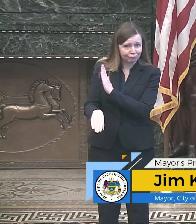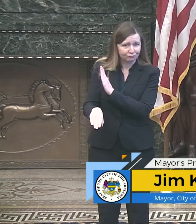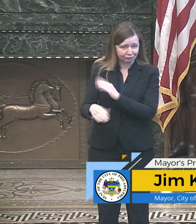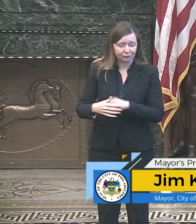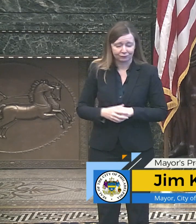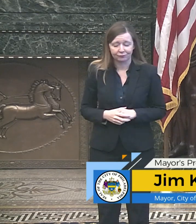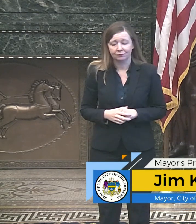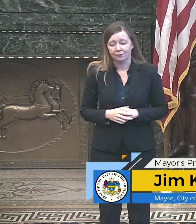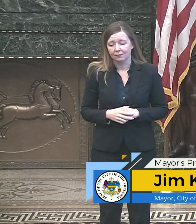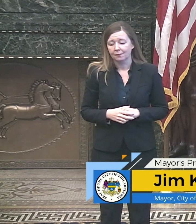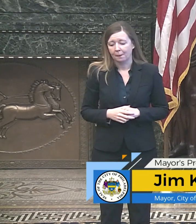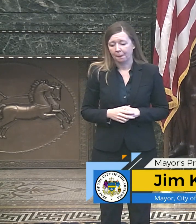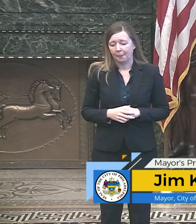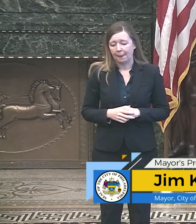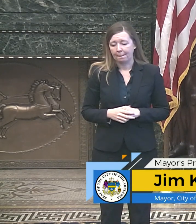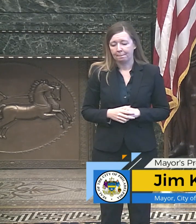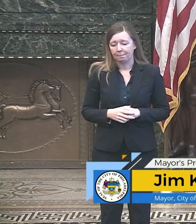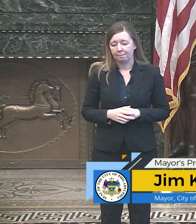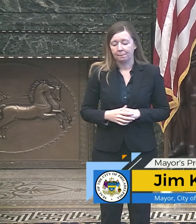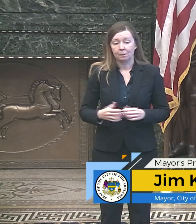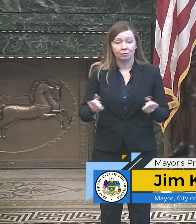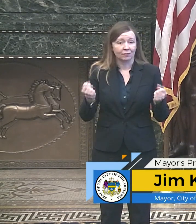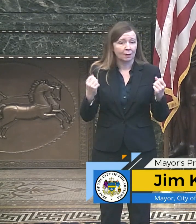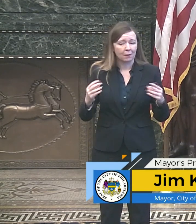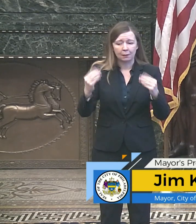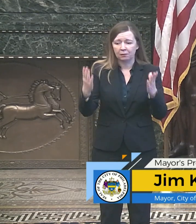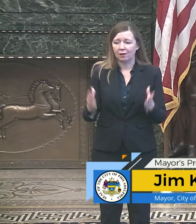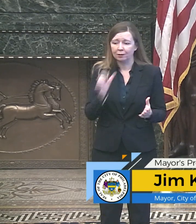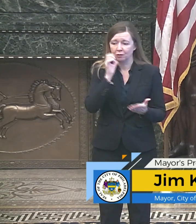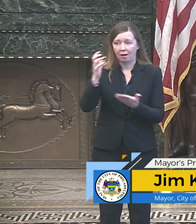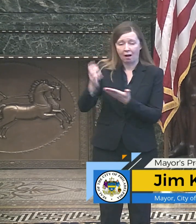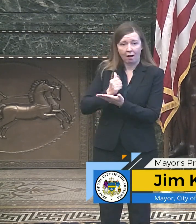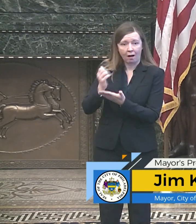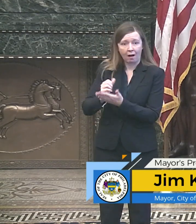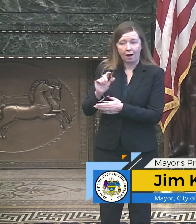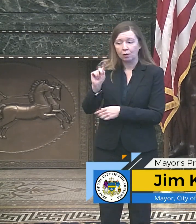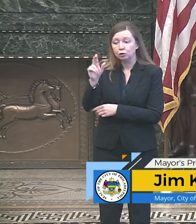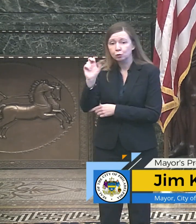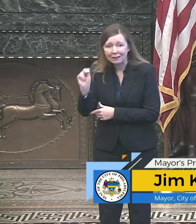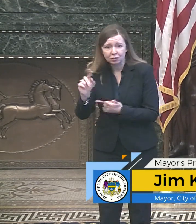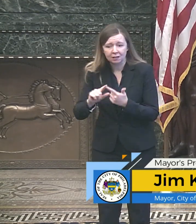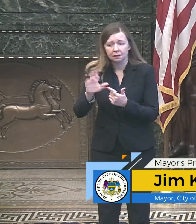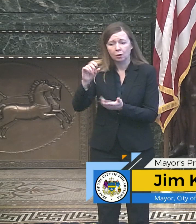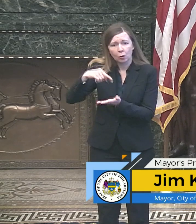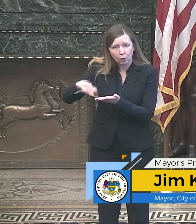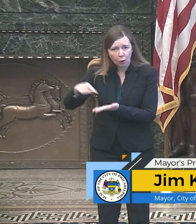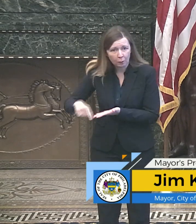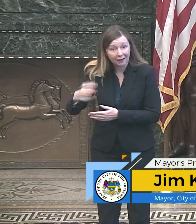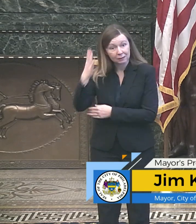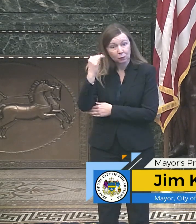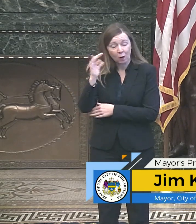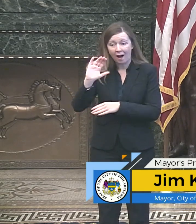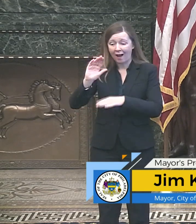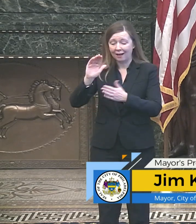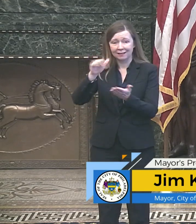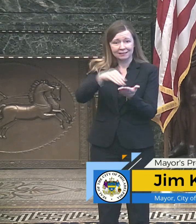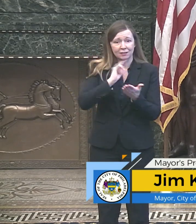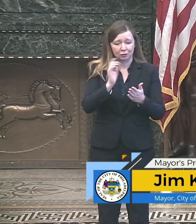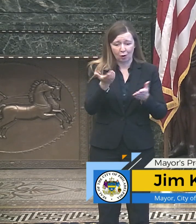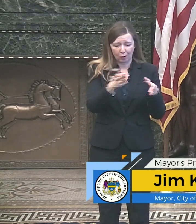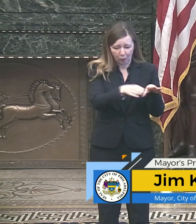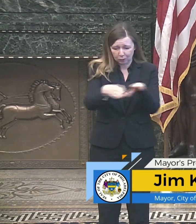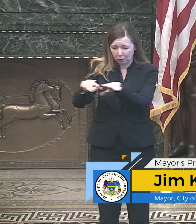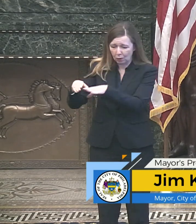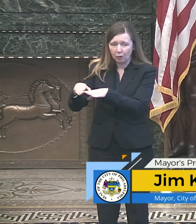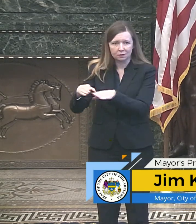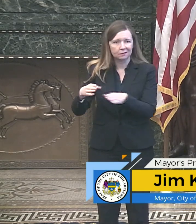the coronavirus. Because many providers are not collecting tuition payments or co-pays while centers are closed, they are losing revenue they rely